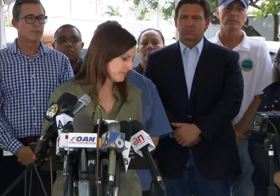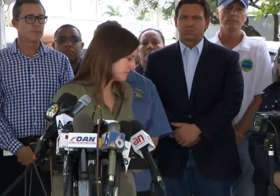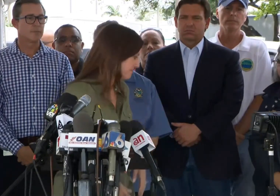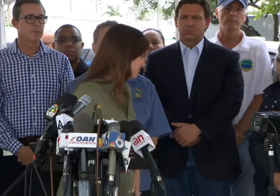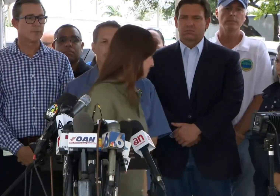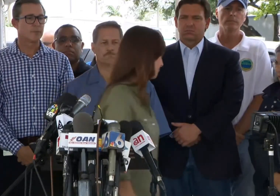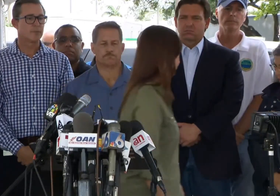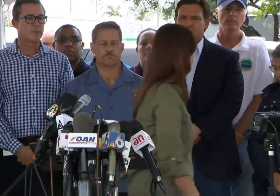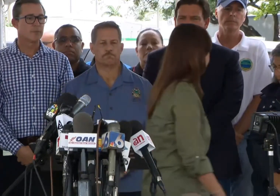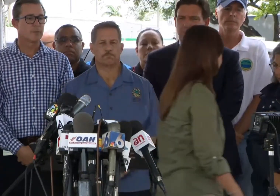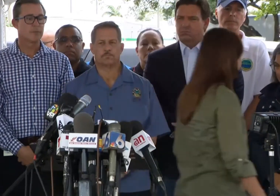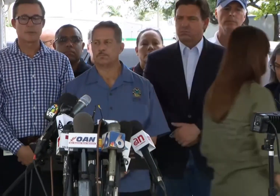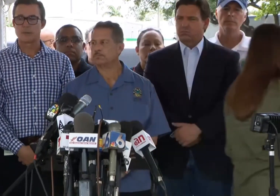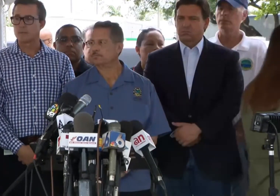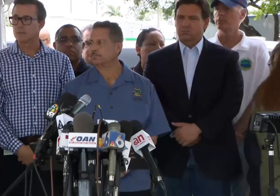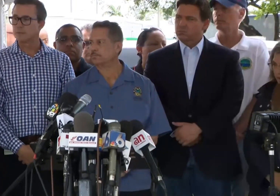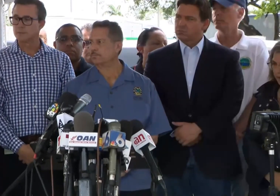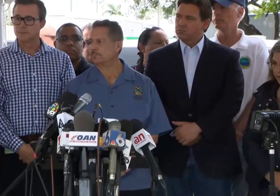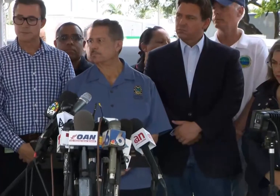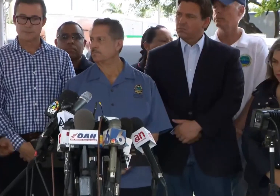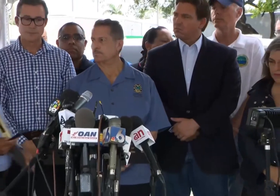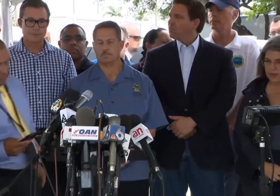gracias.